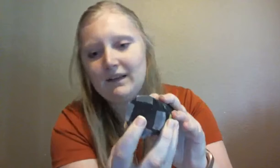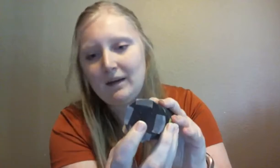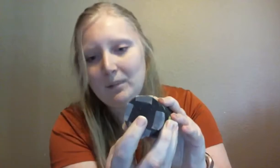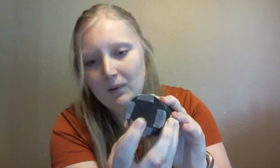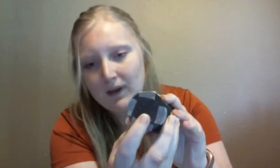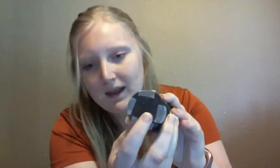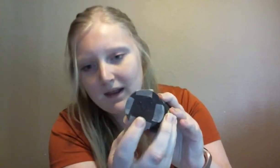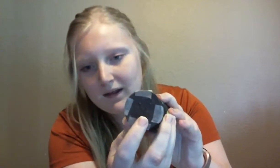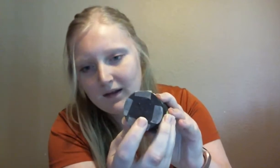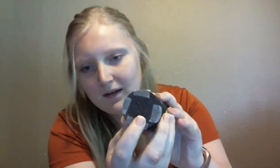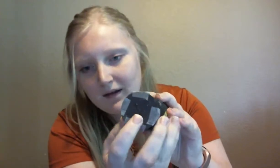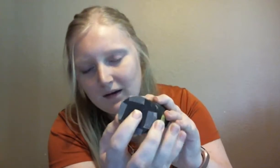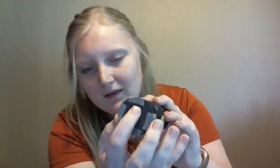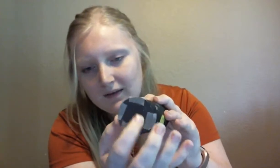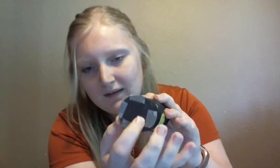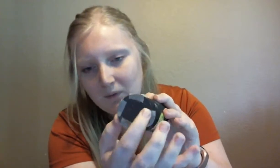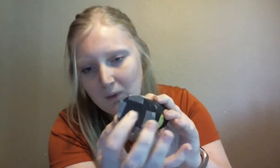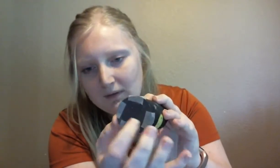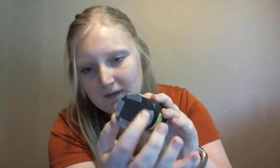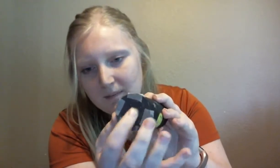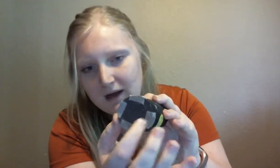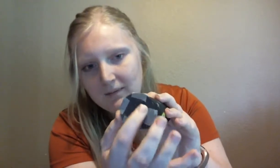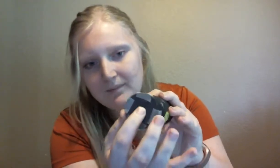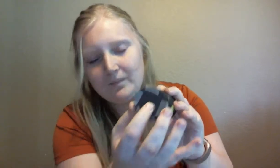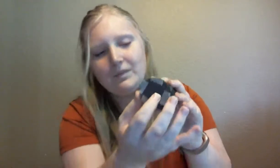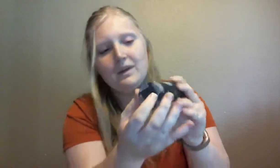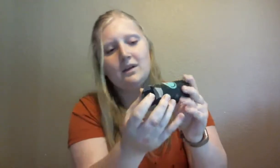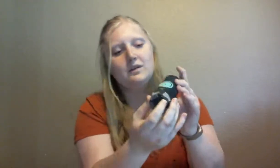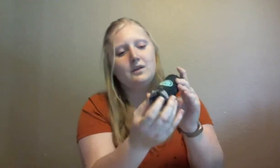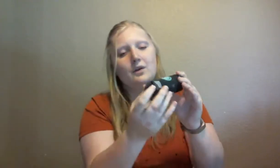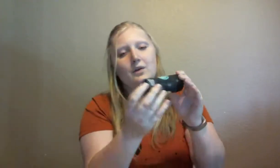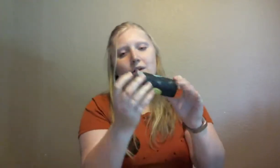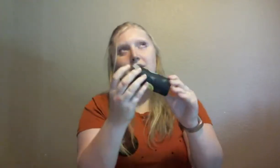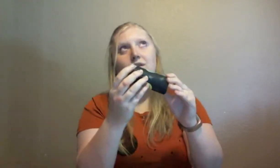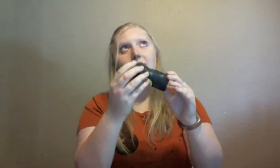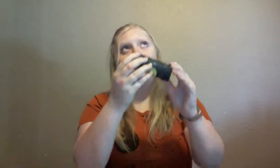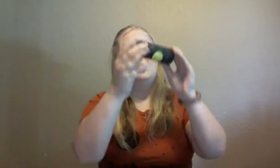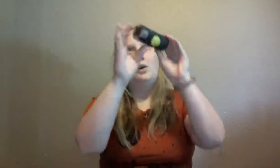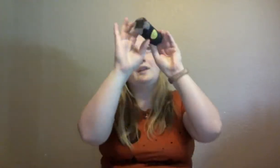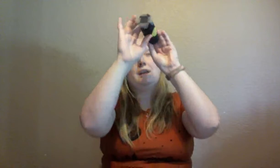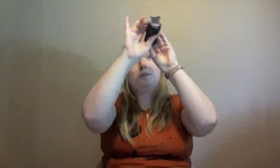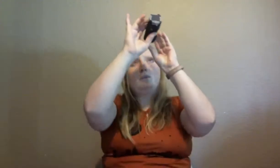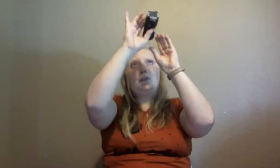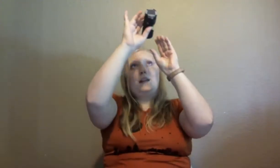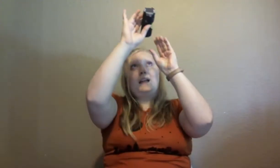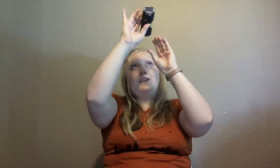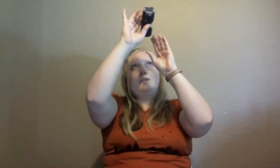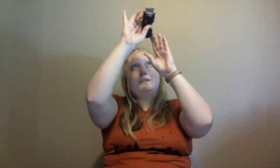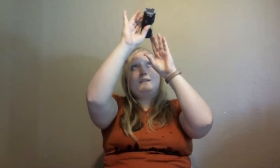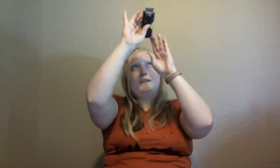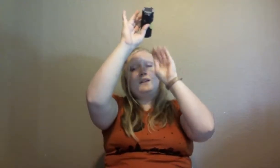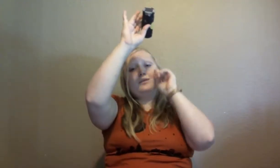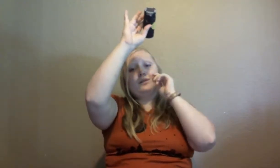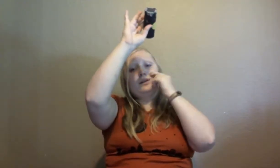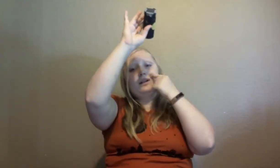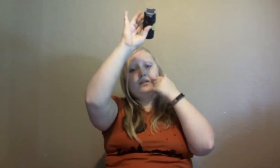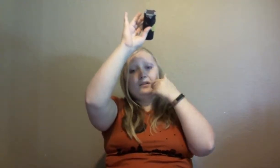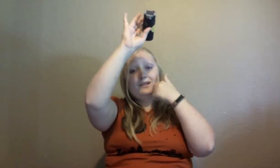have these have holes in the bottom. So if you hold it up to a light, you can see through and you can see